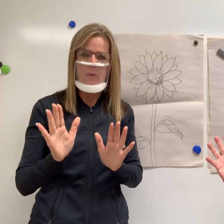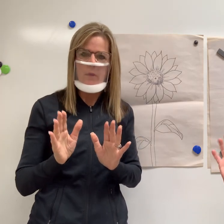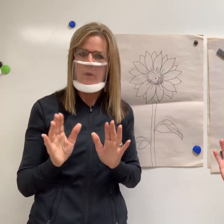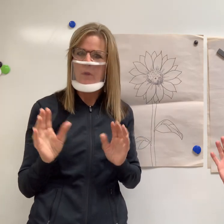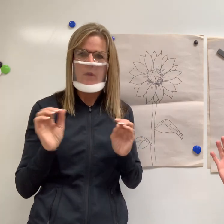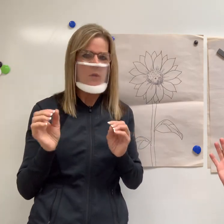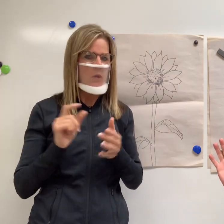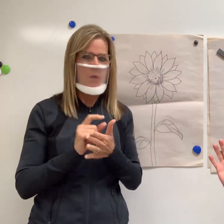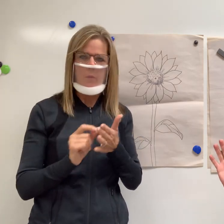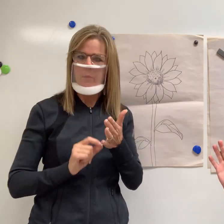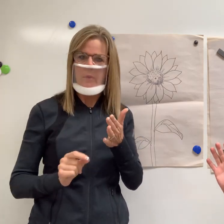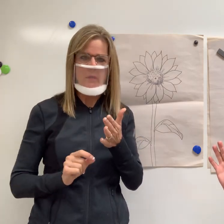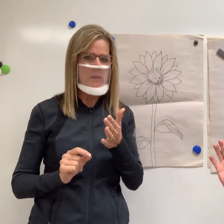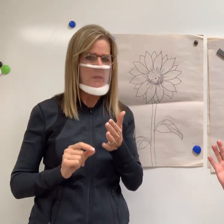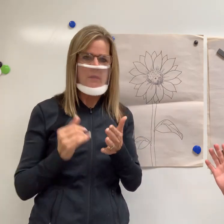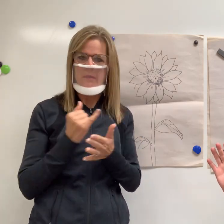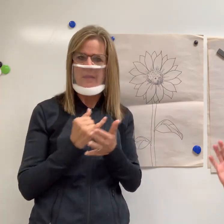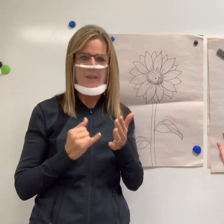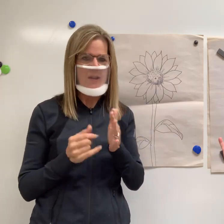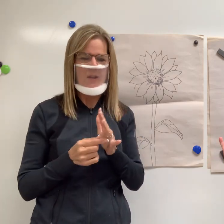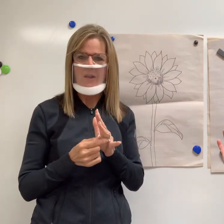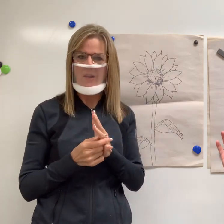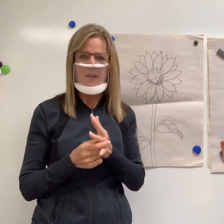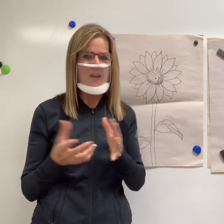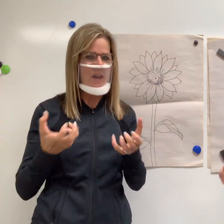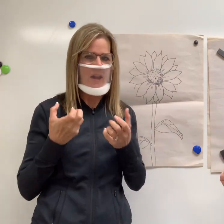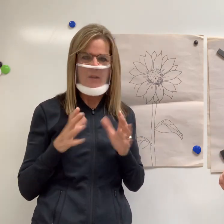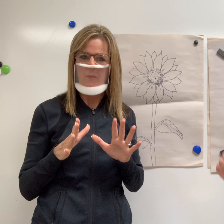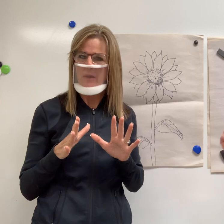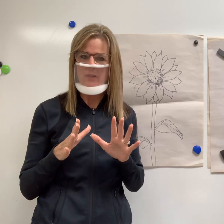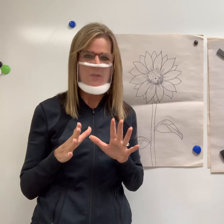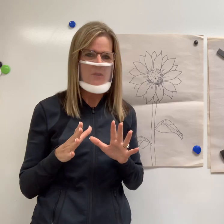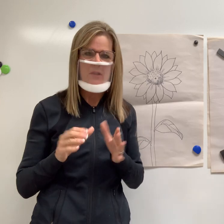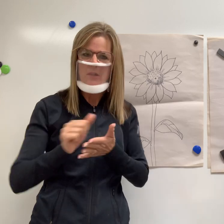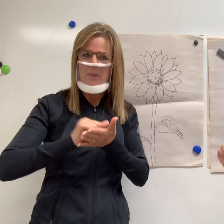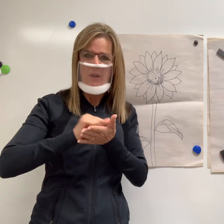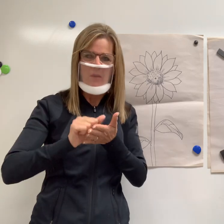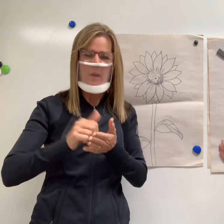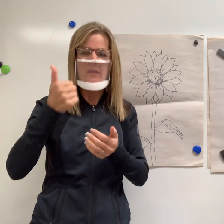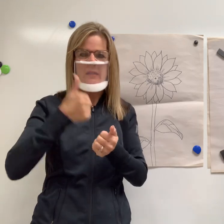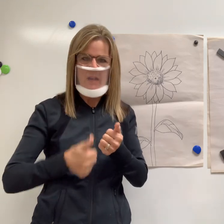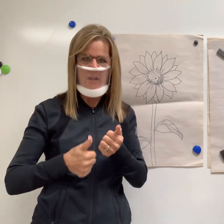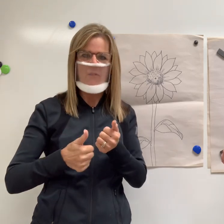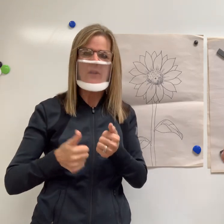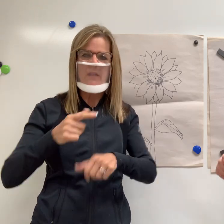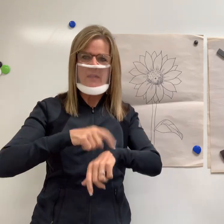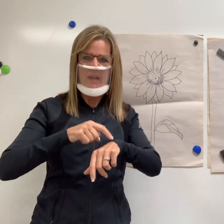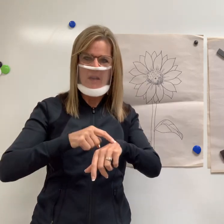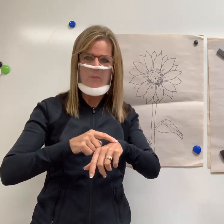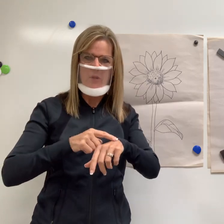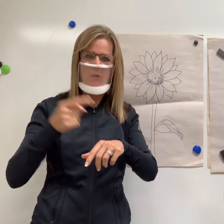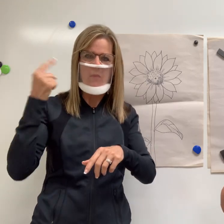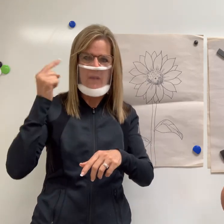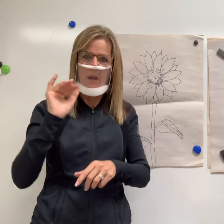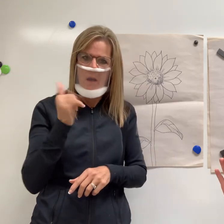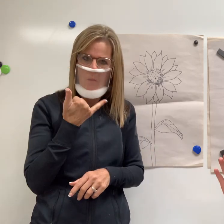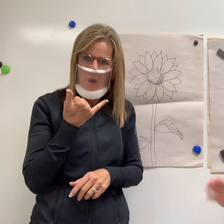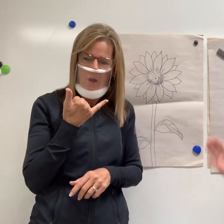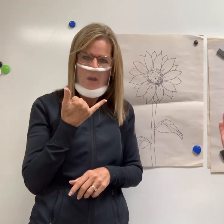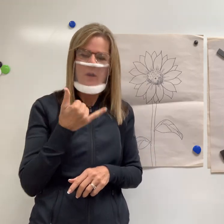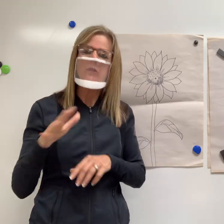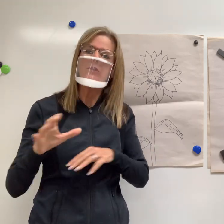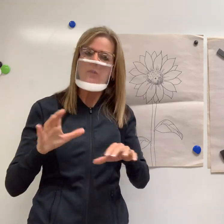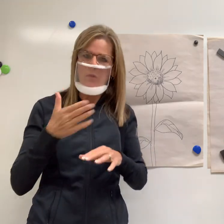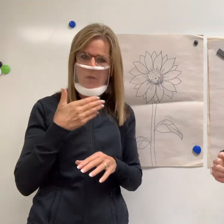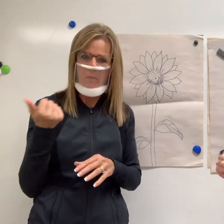no pencils in art class usually, so I don't want you to get in the habit of erasing every single time you make a mark, okay? Just do your